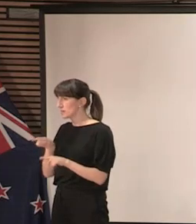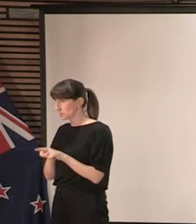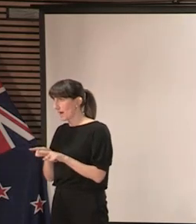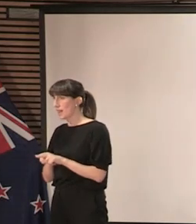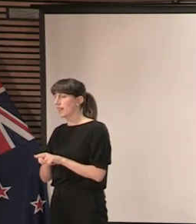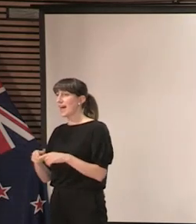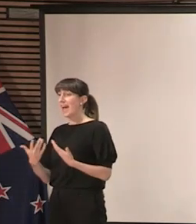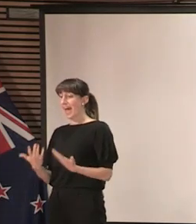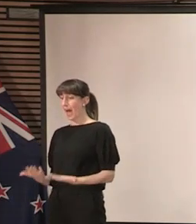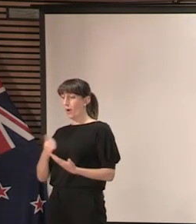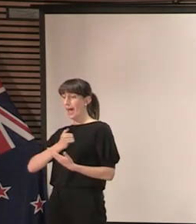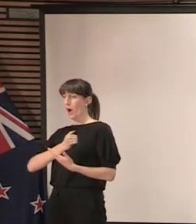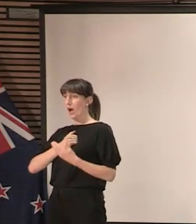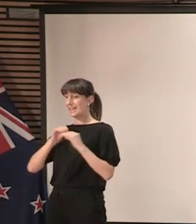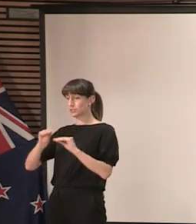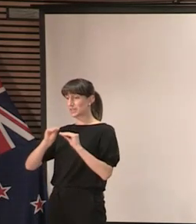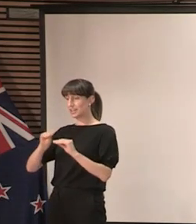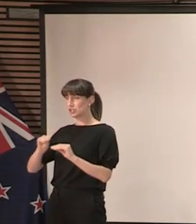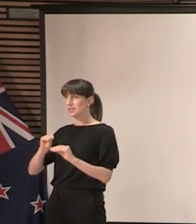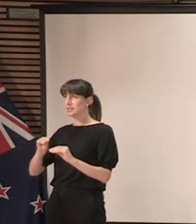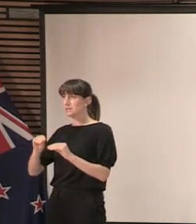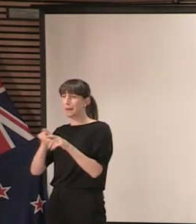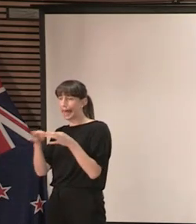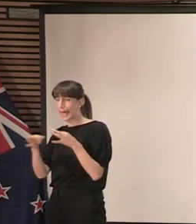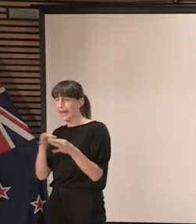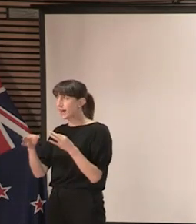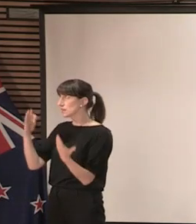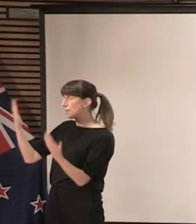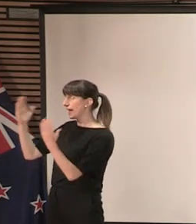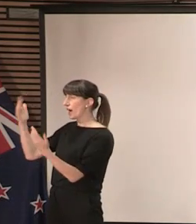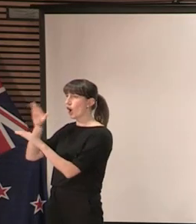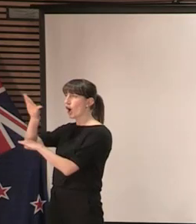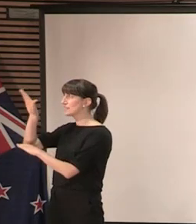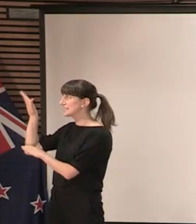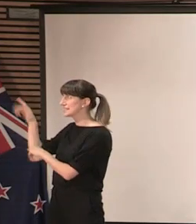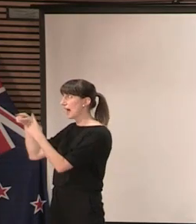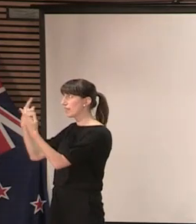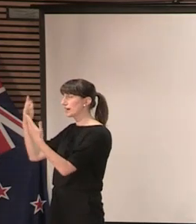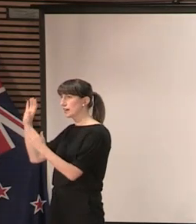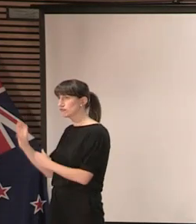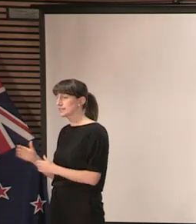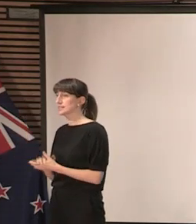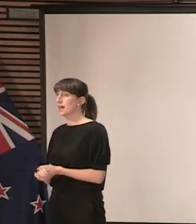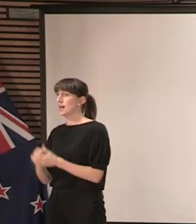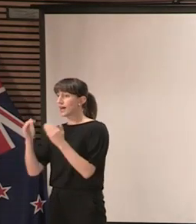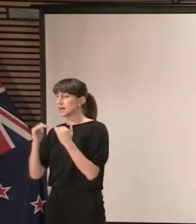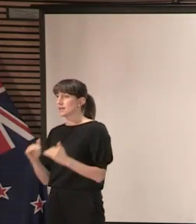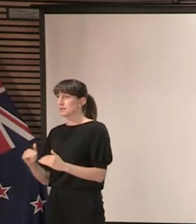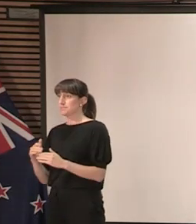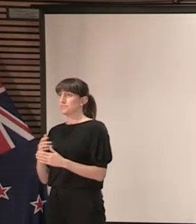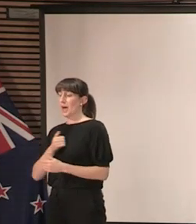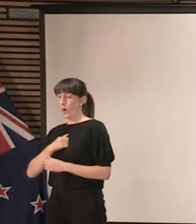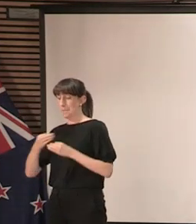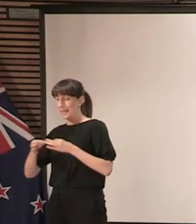compares internationally. I can give you the latest information on our distance learning program, and I'll also brief you a little bit about how Parliament